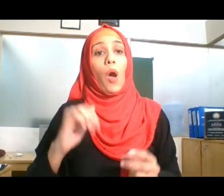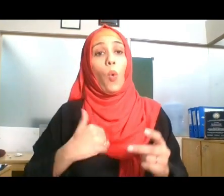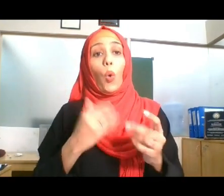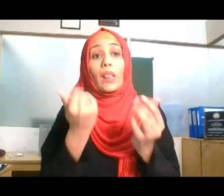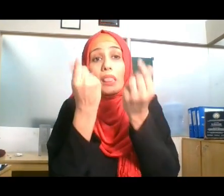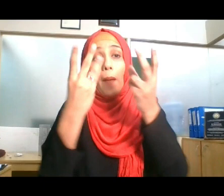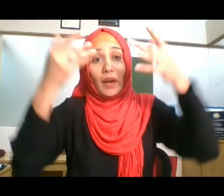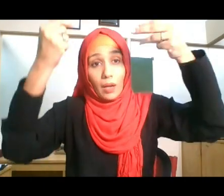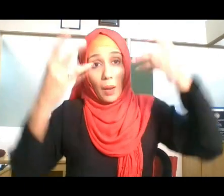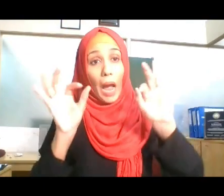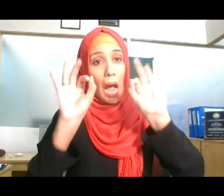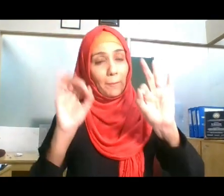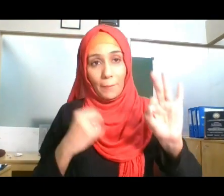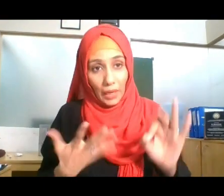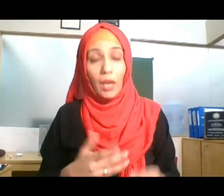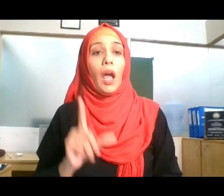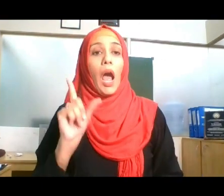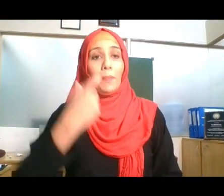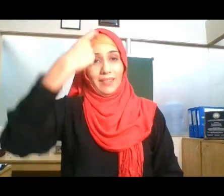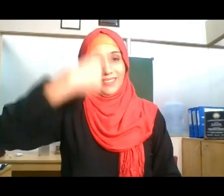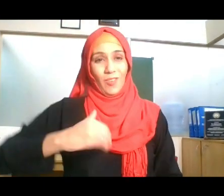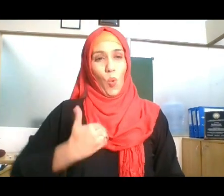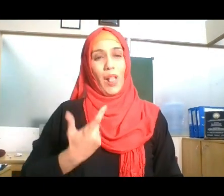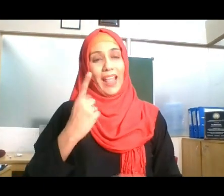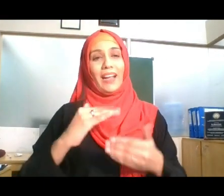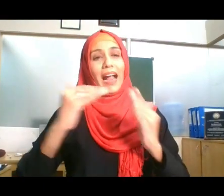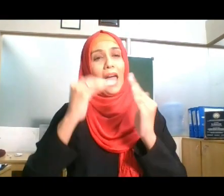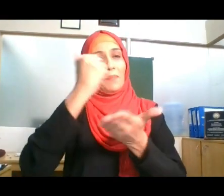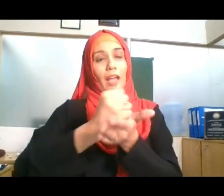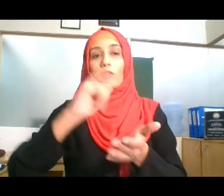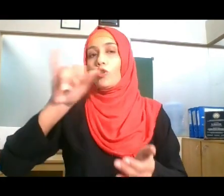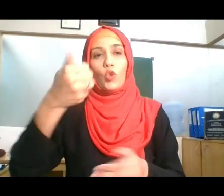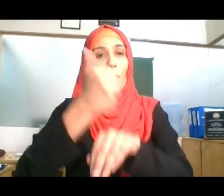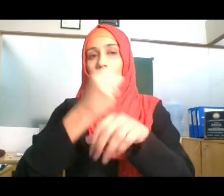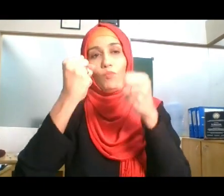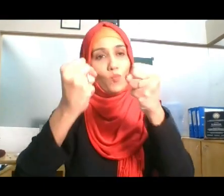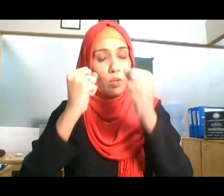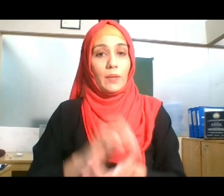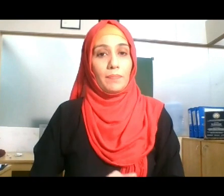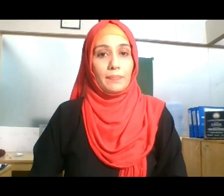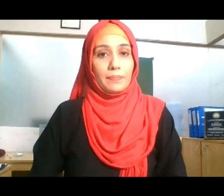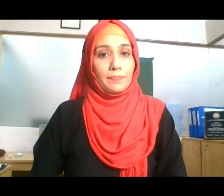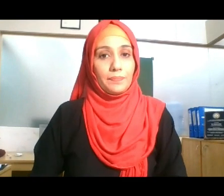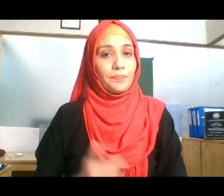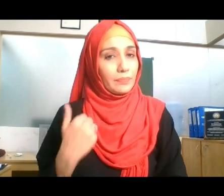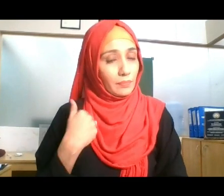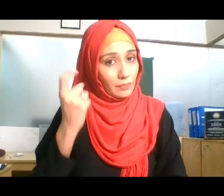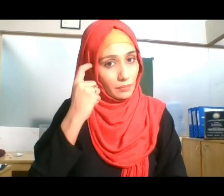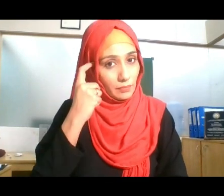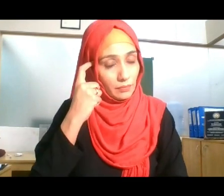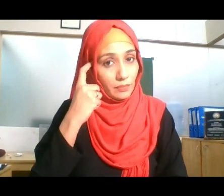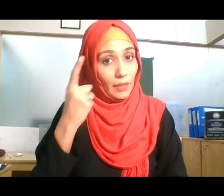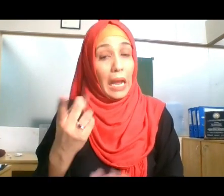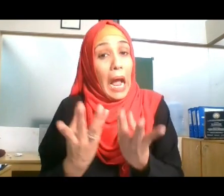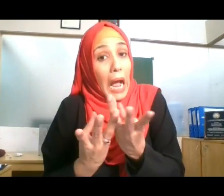think in-person jobs that are required to be partaken upon. Some of the recommendations that we have come up with for bridging this gap